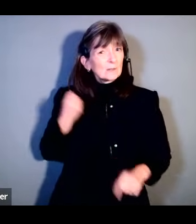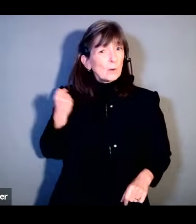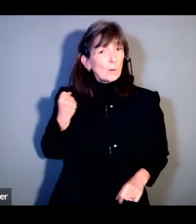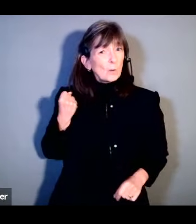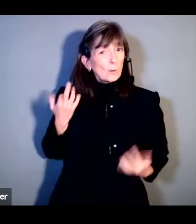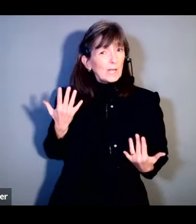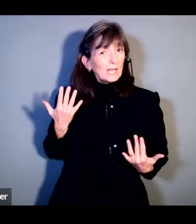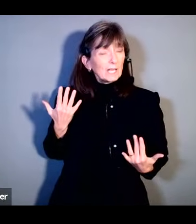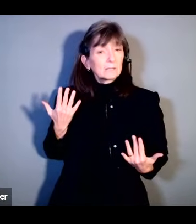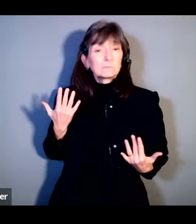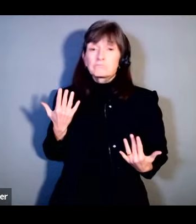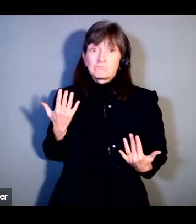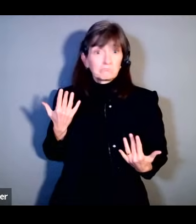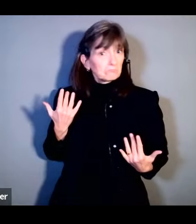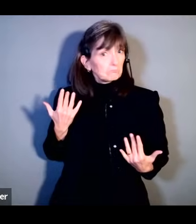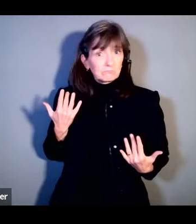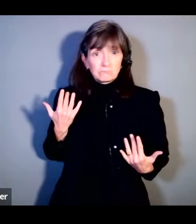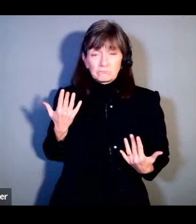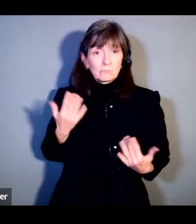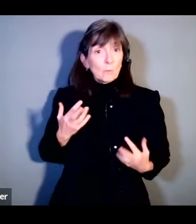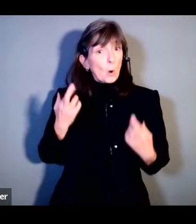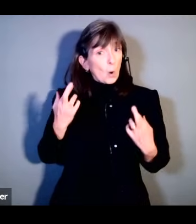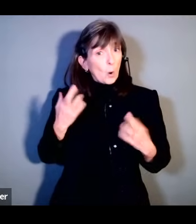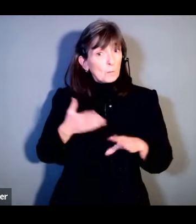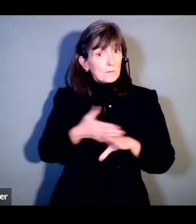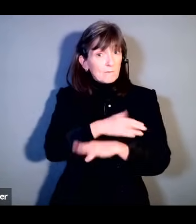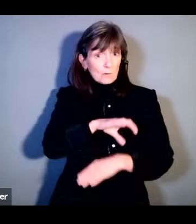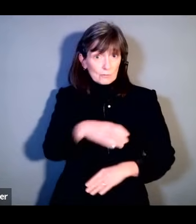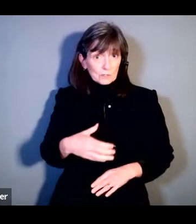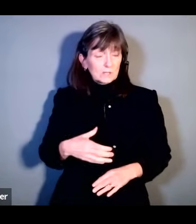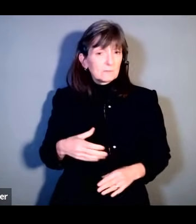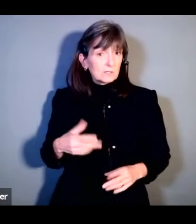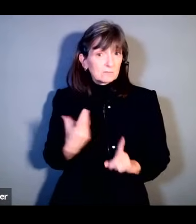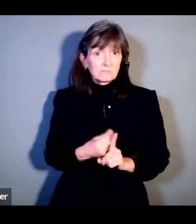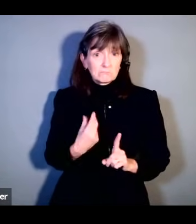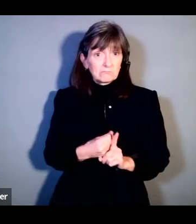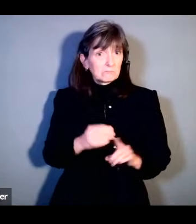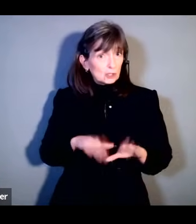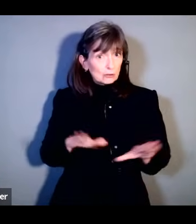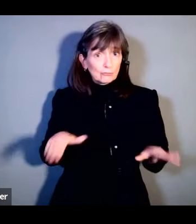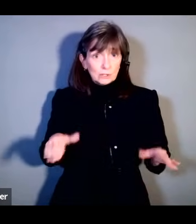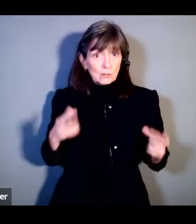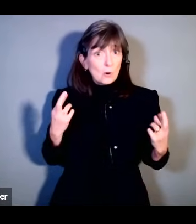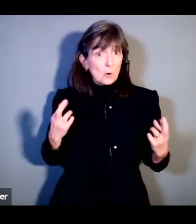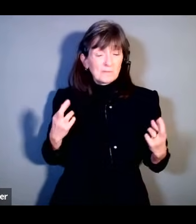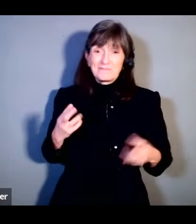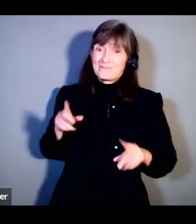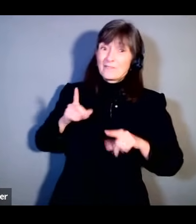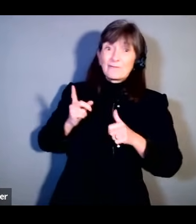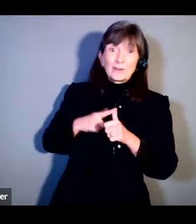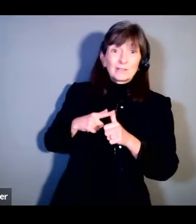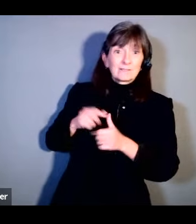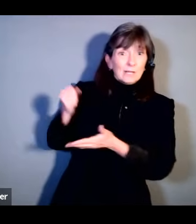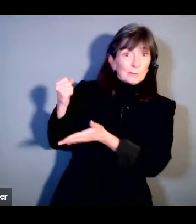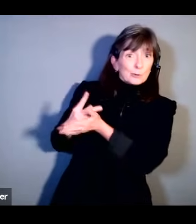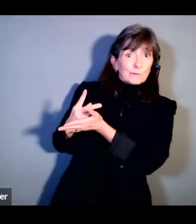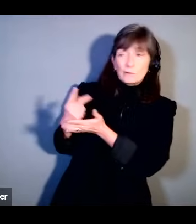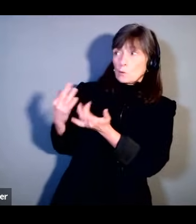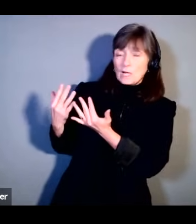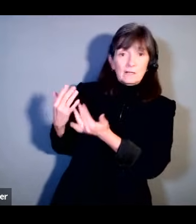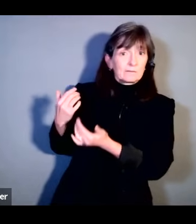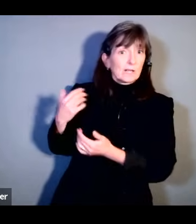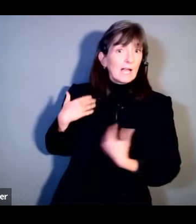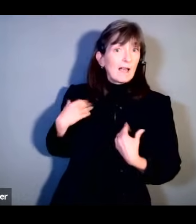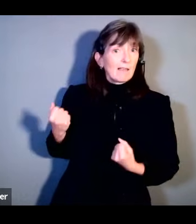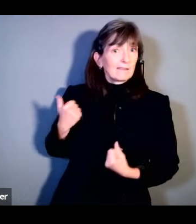know our hope is that we'll be able to do it before then, but I don't know. I mean, it very much depends on when Health Canada approves children's vaccines.